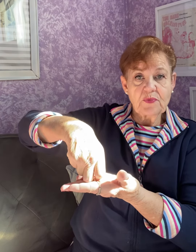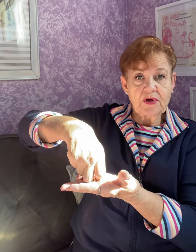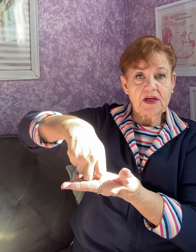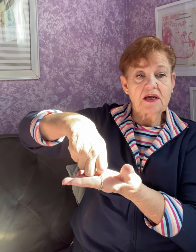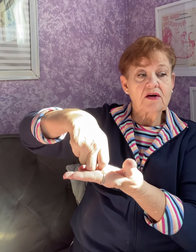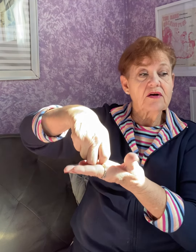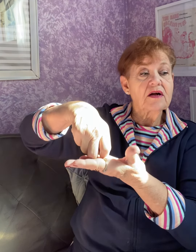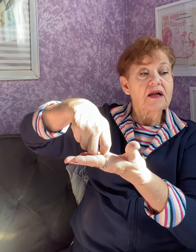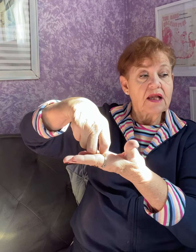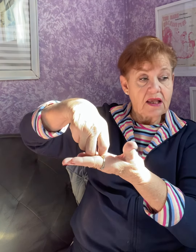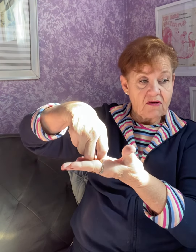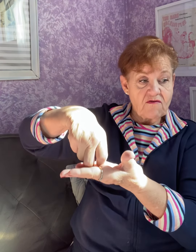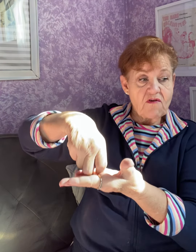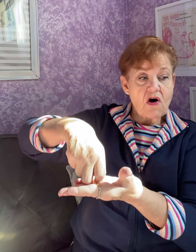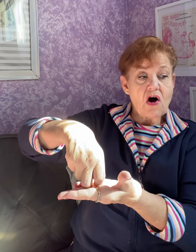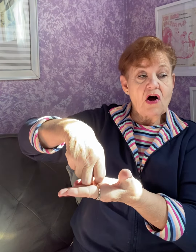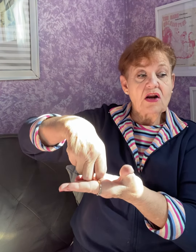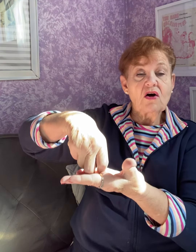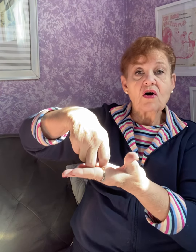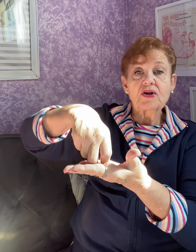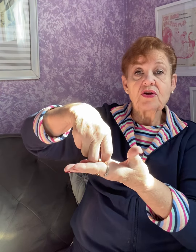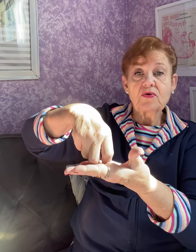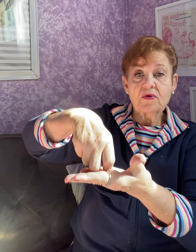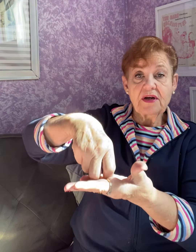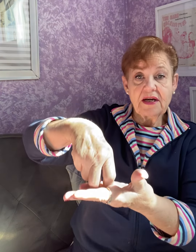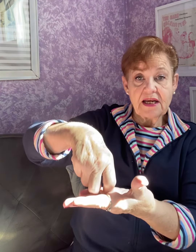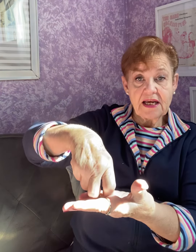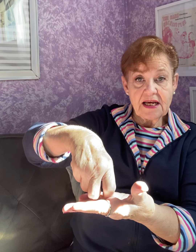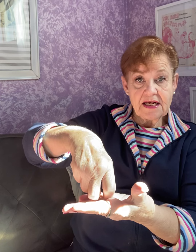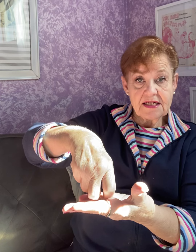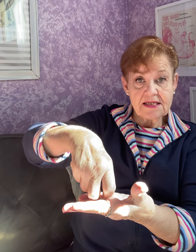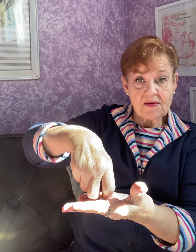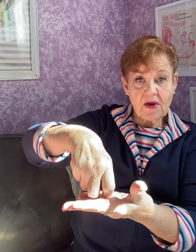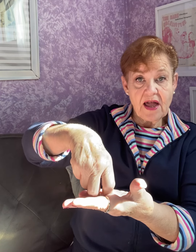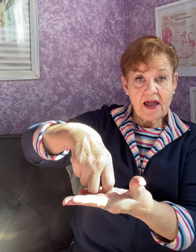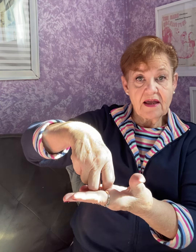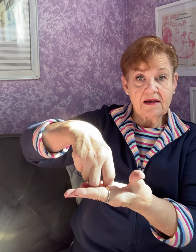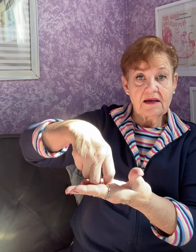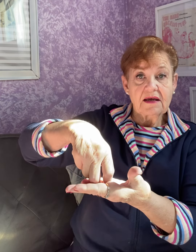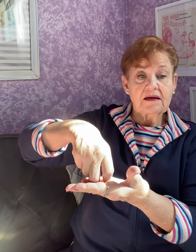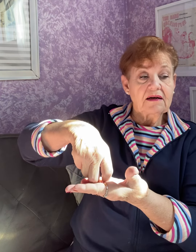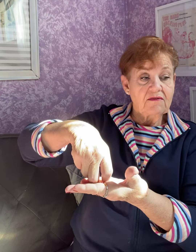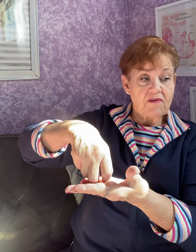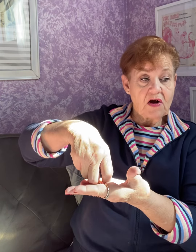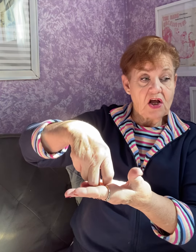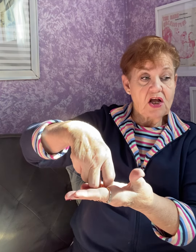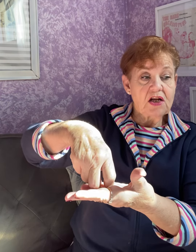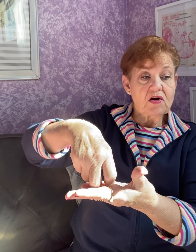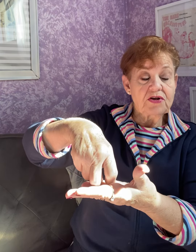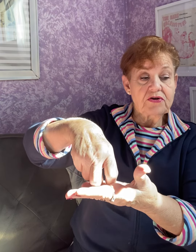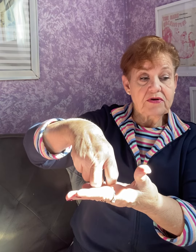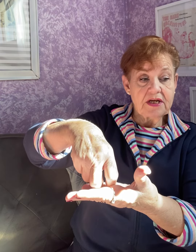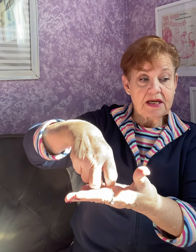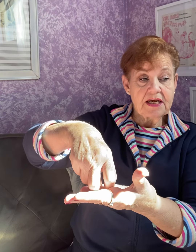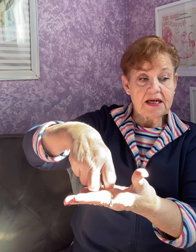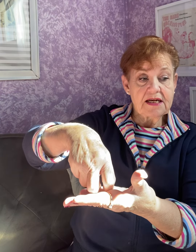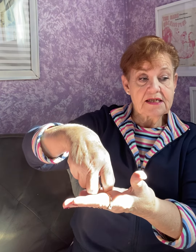it here. Fall on your knees, okay? Fall on your knees.